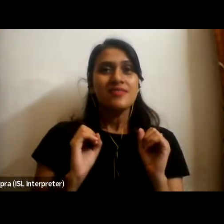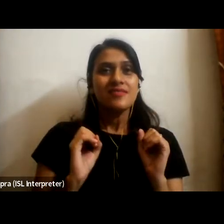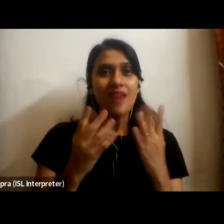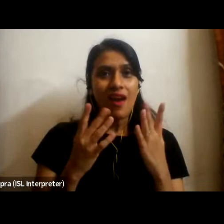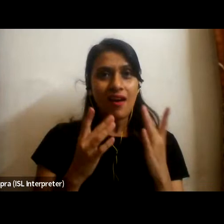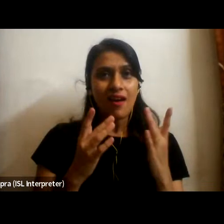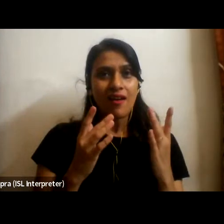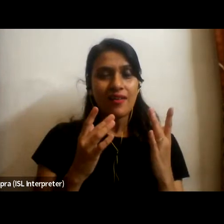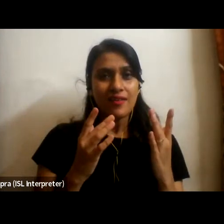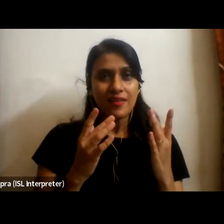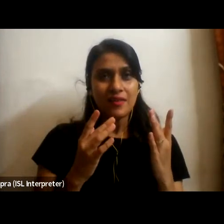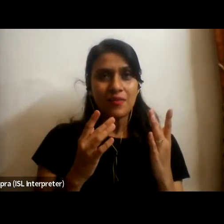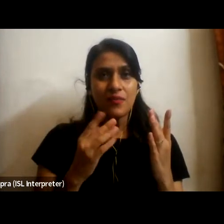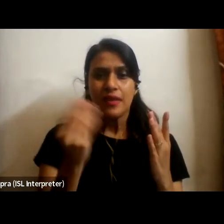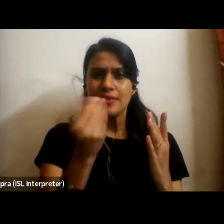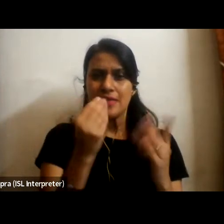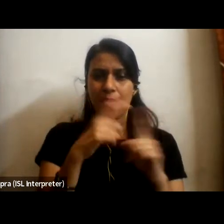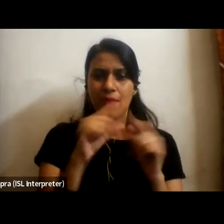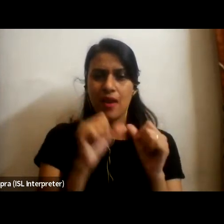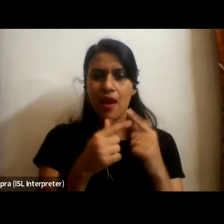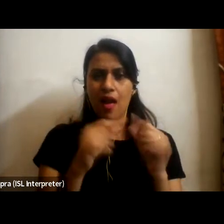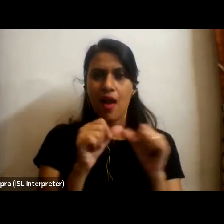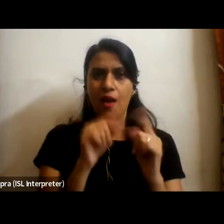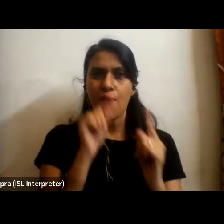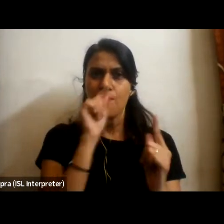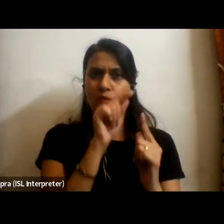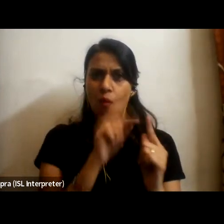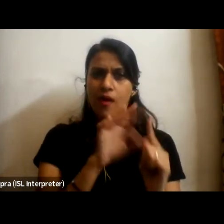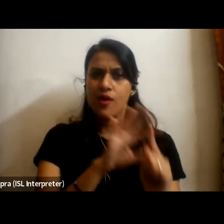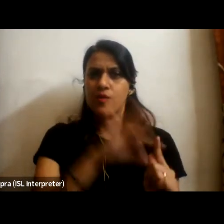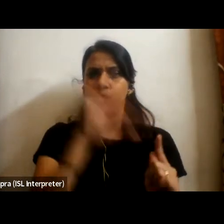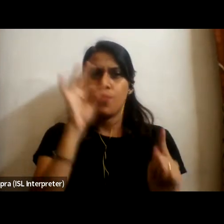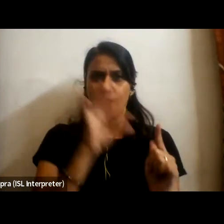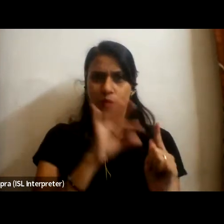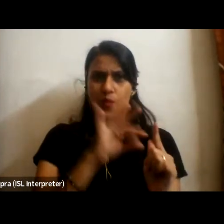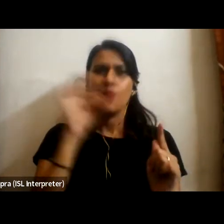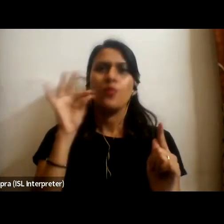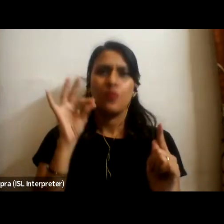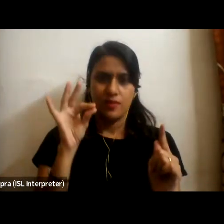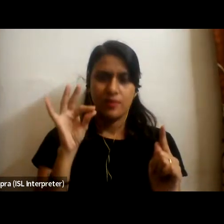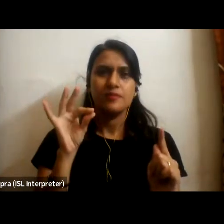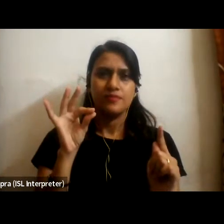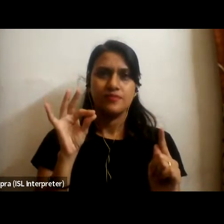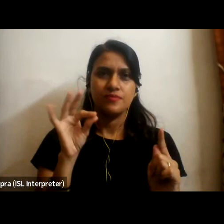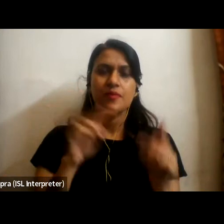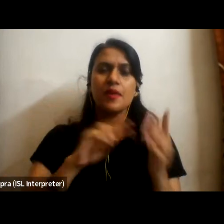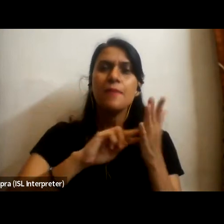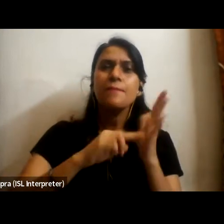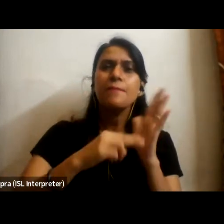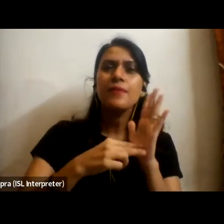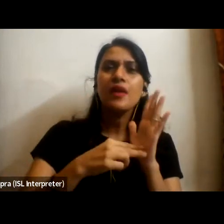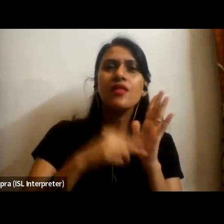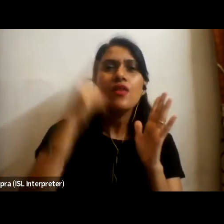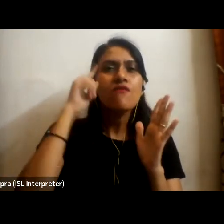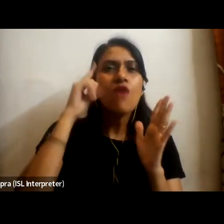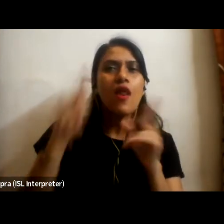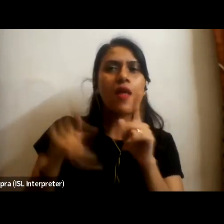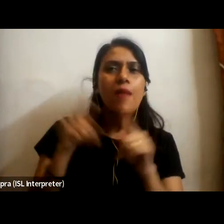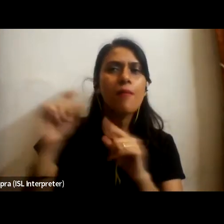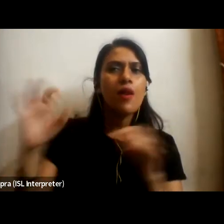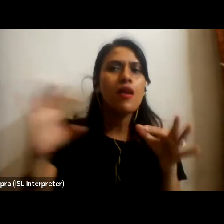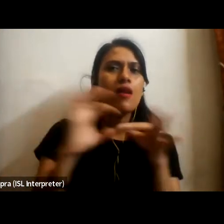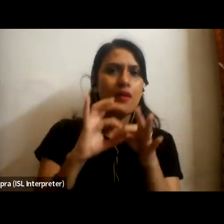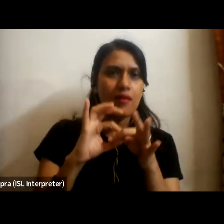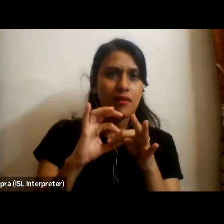laying out some of the data points, looking at what they perhaps mean for the lay audience, then look at